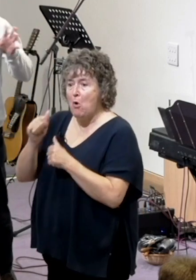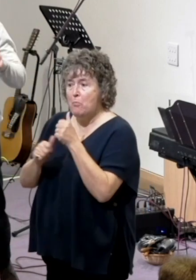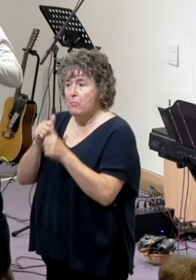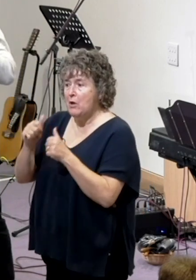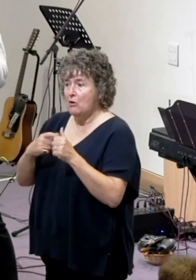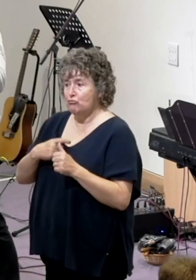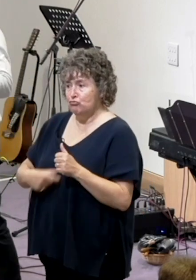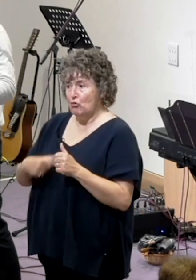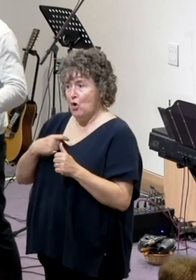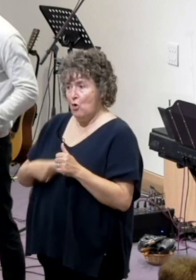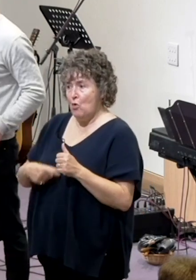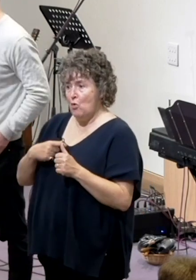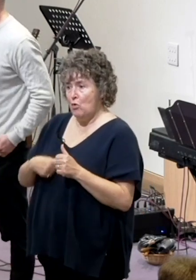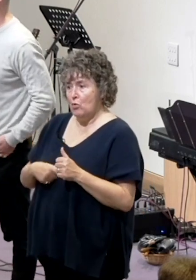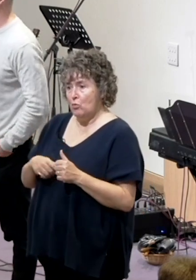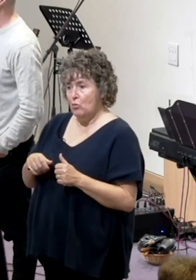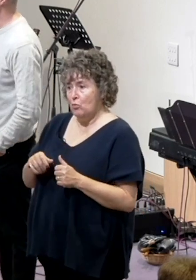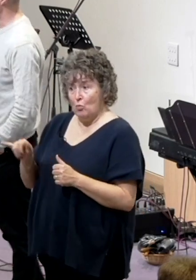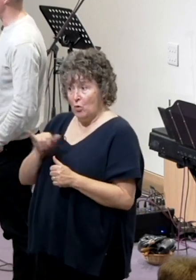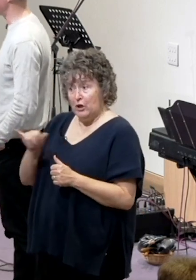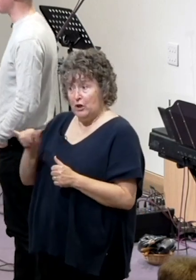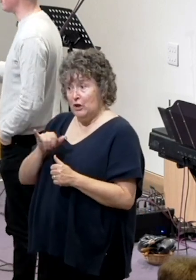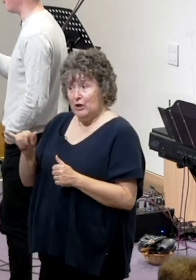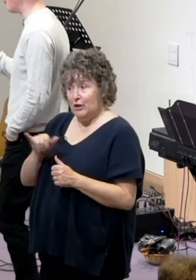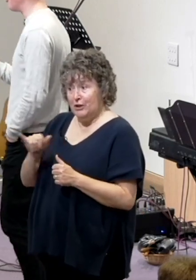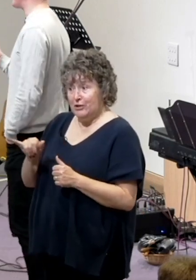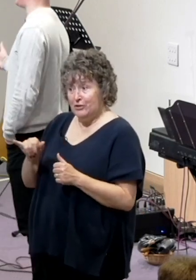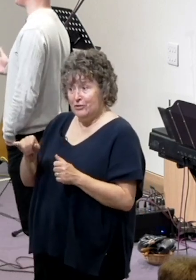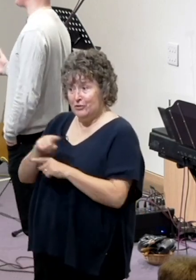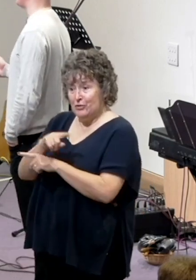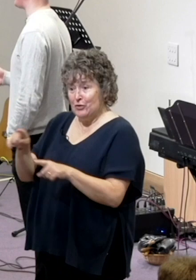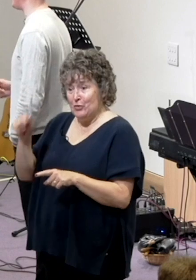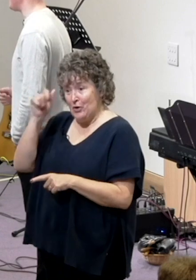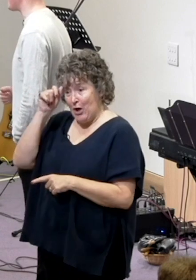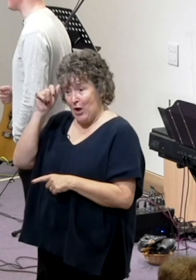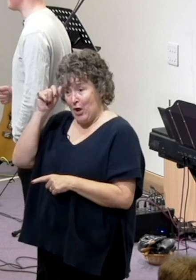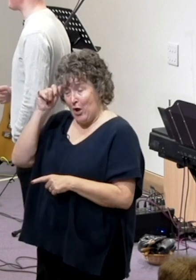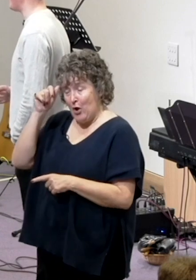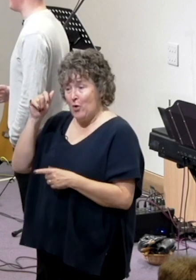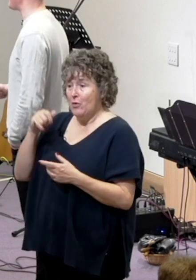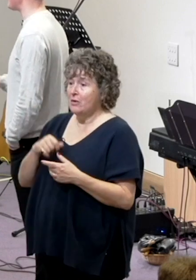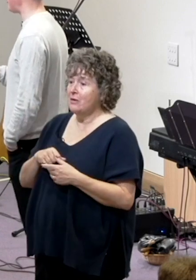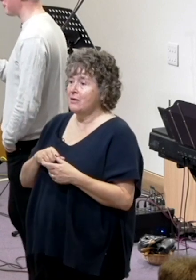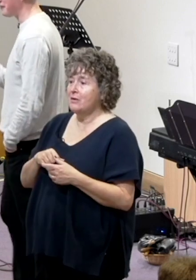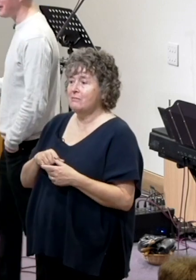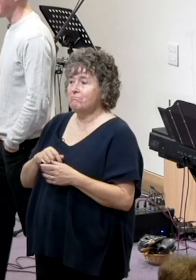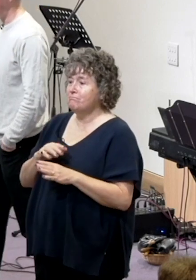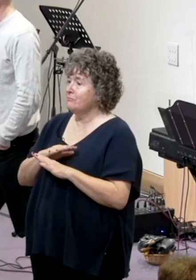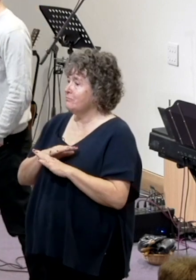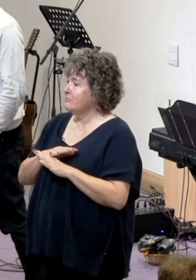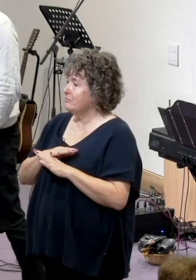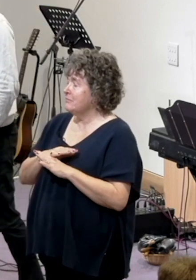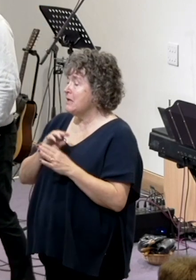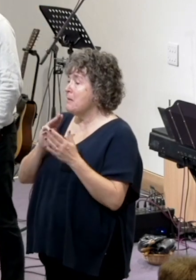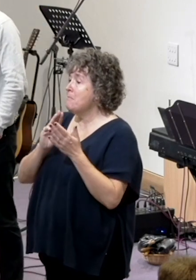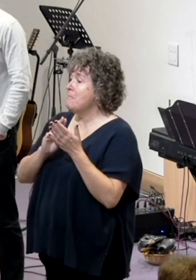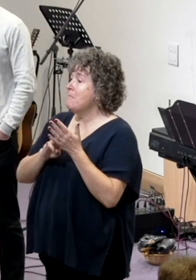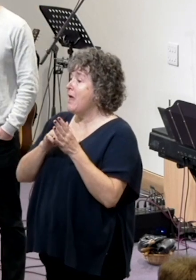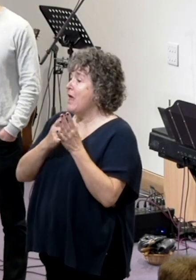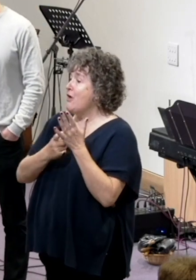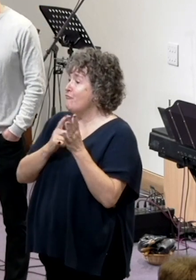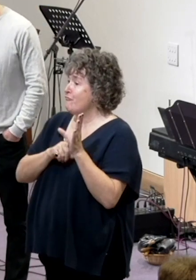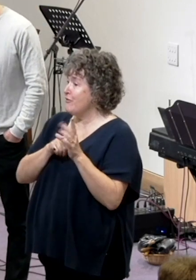top role, the one to get. I expect you can all guess what it is. It's not the third camel, it is to